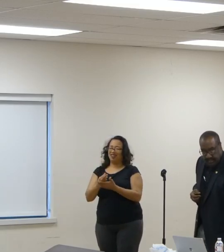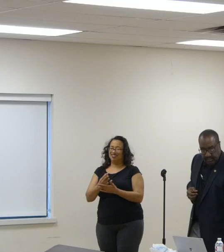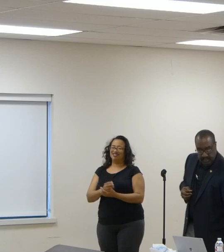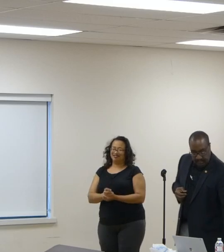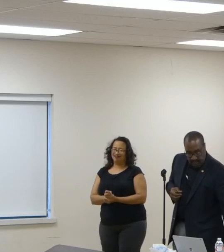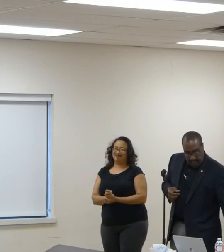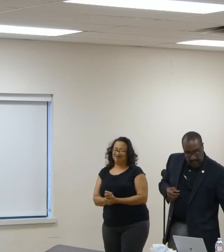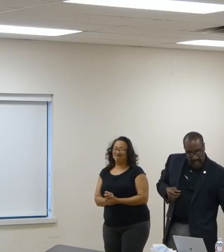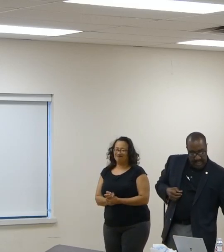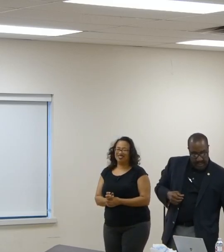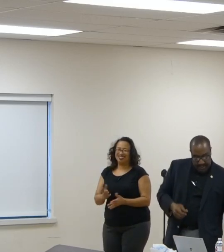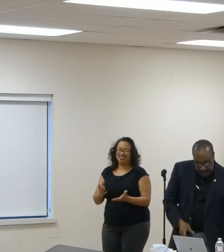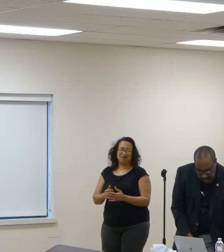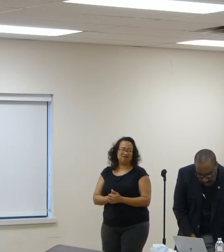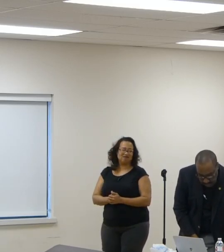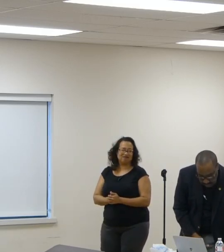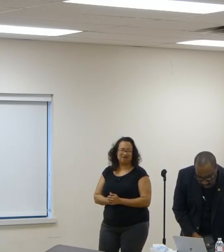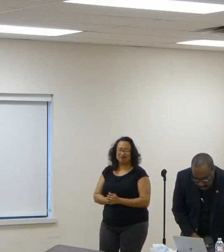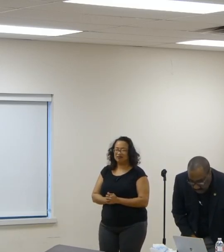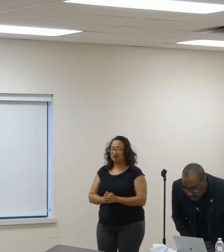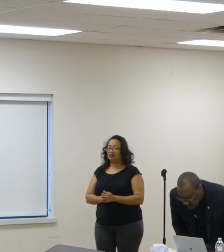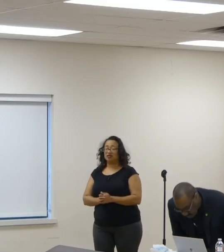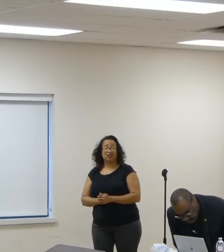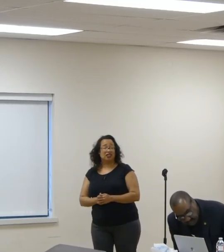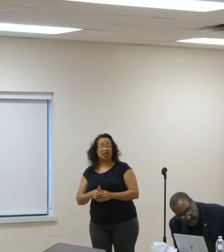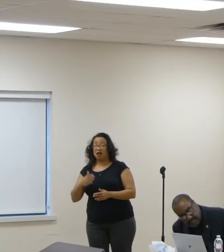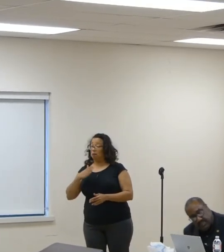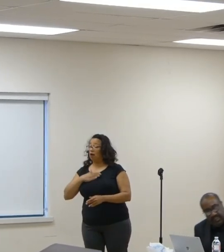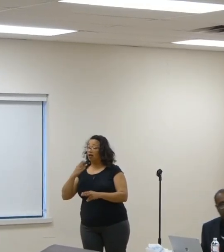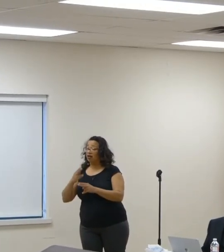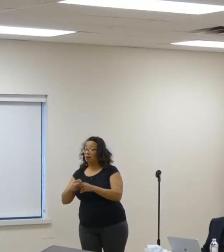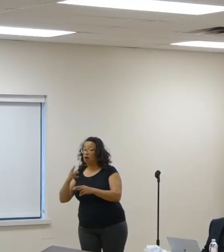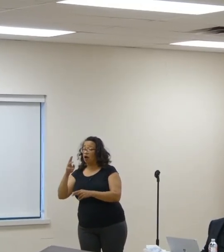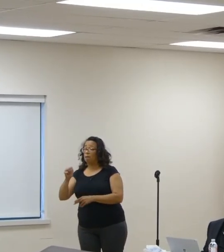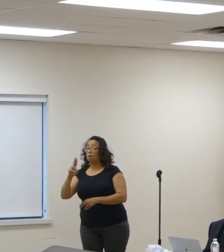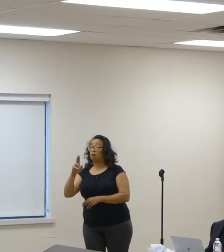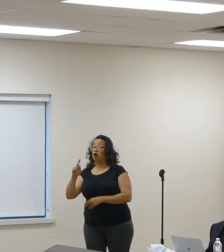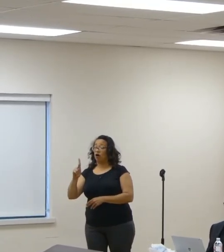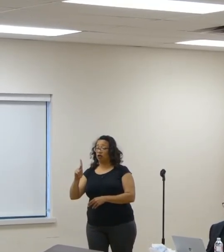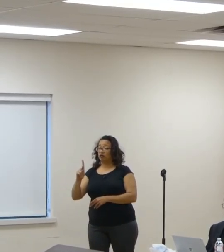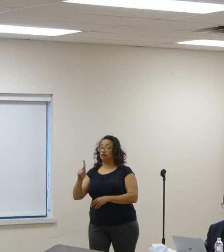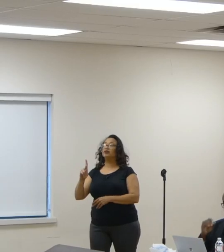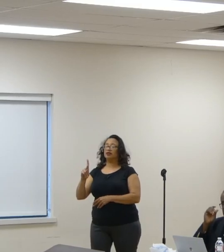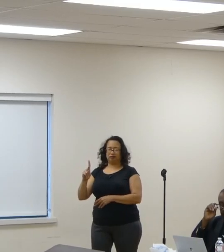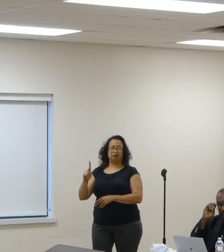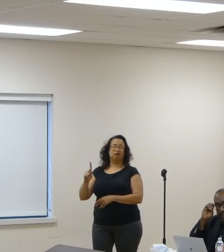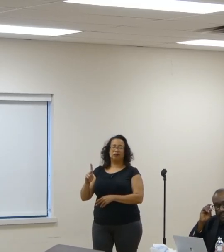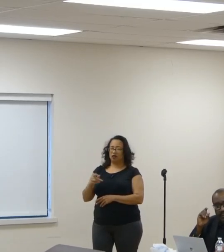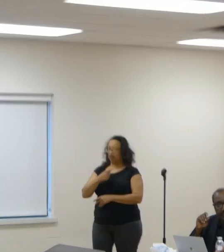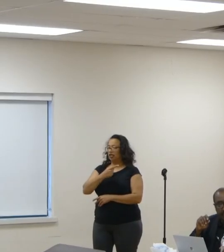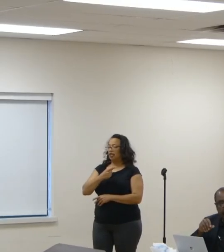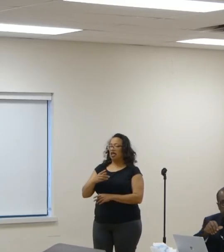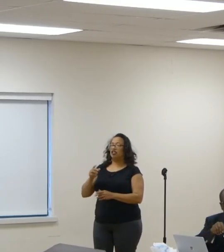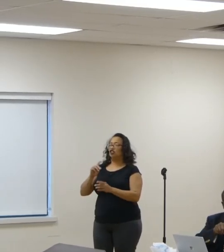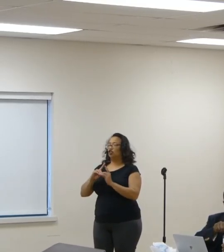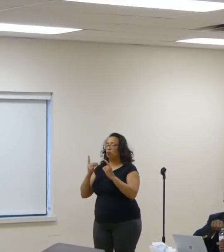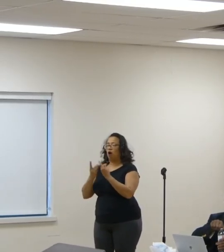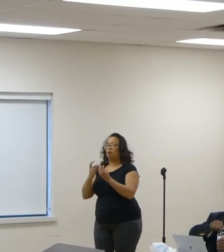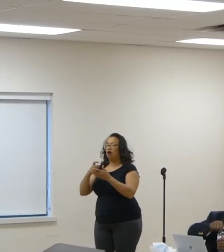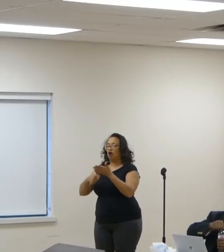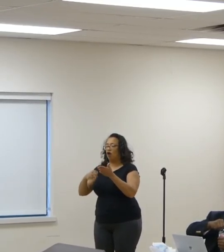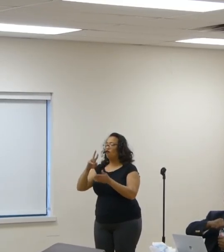Thank you, Representative. As Representative Barnes said, my name is Mark Seidman. I am the Legislative Director at the Department of Revenue. What I